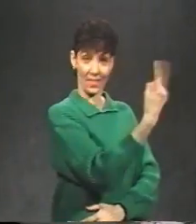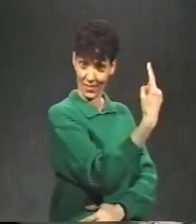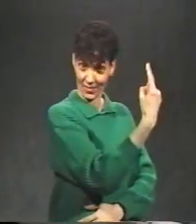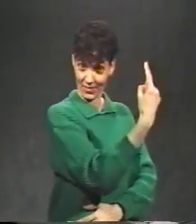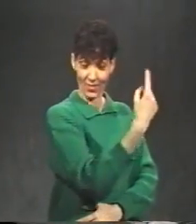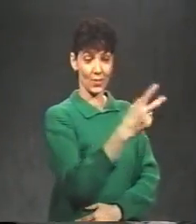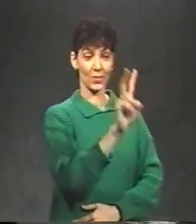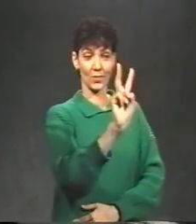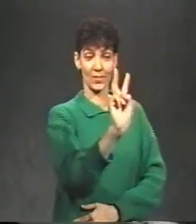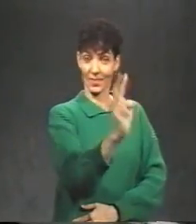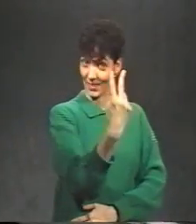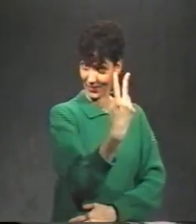$2,